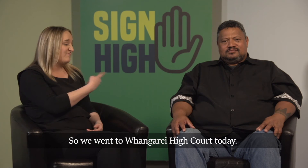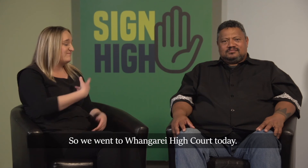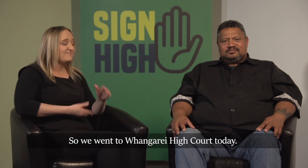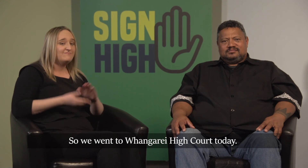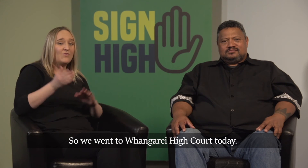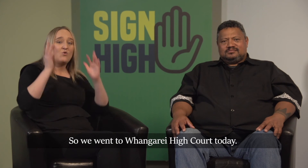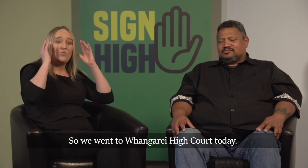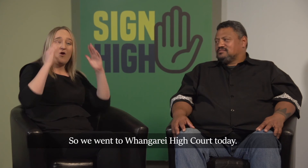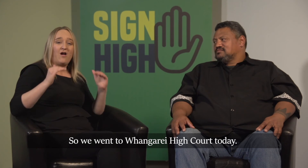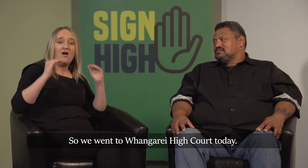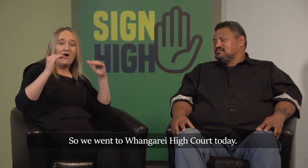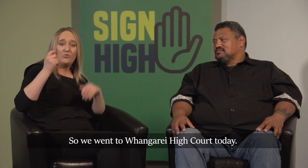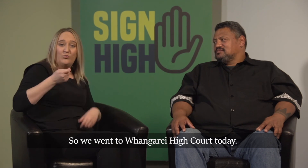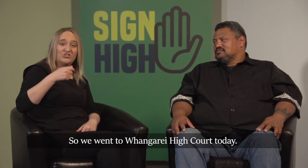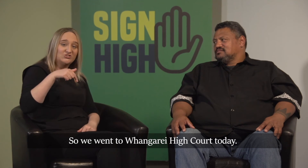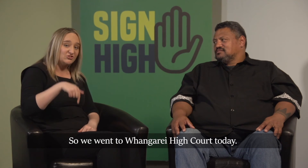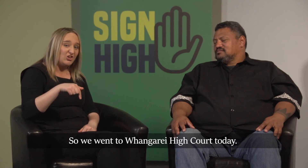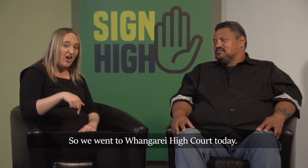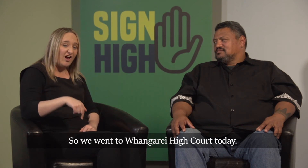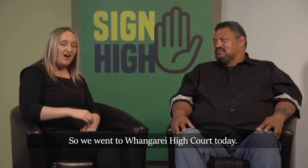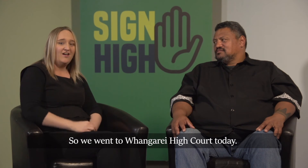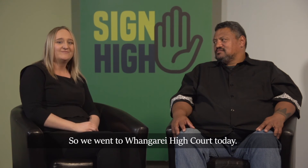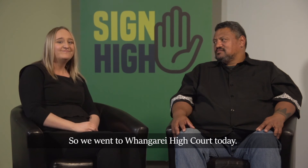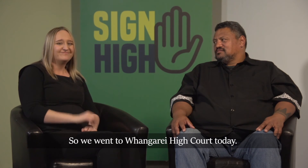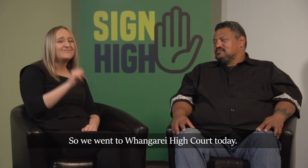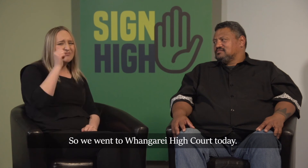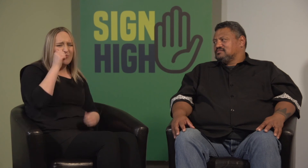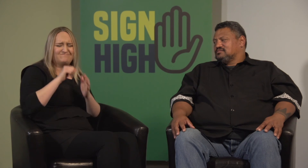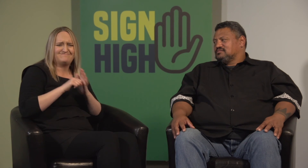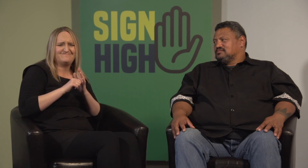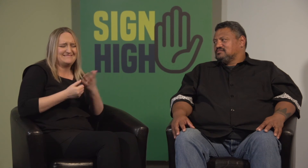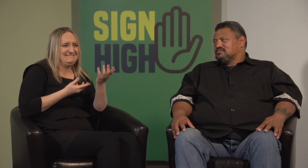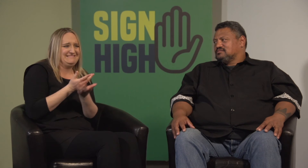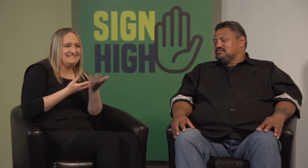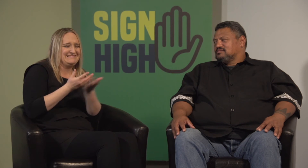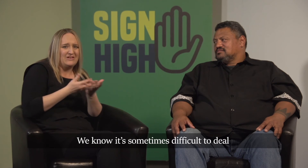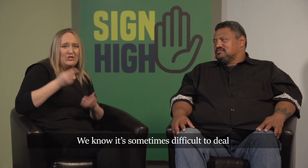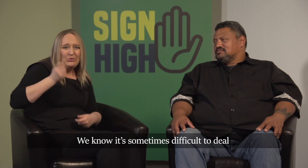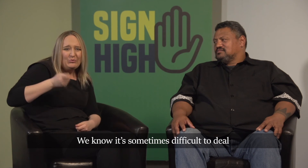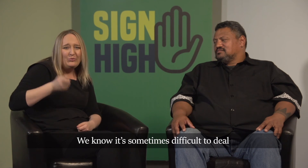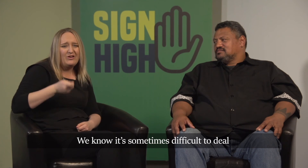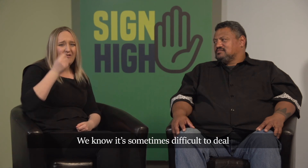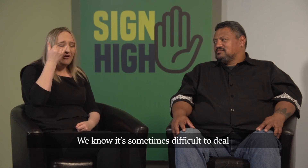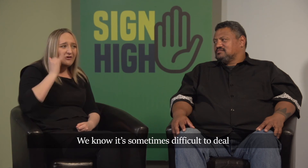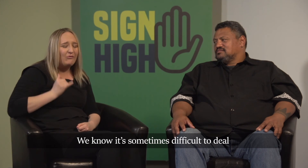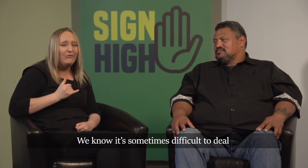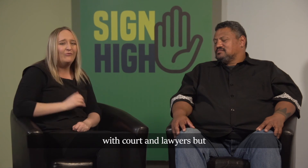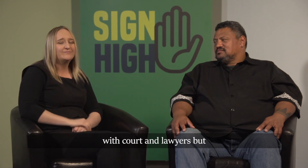So, we went to Whangarei High Court today. We know it's sometimes difficult to deal with court